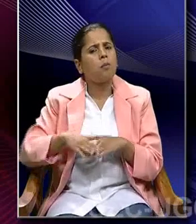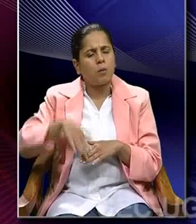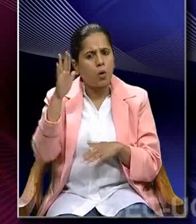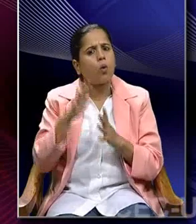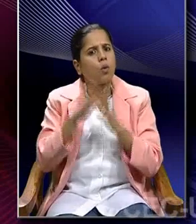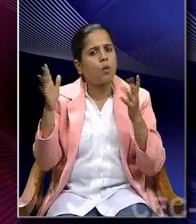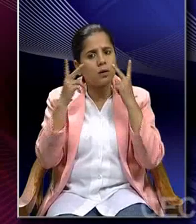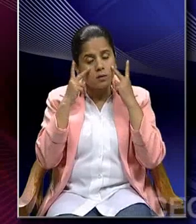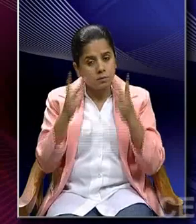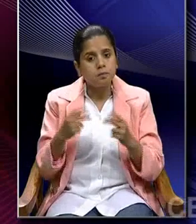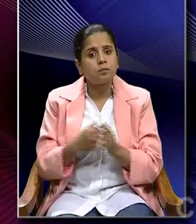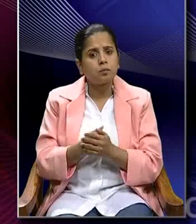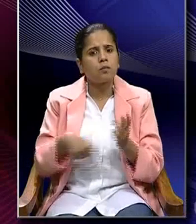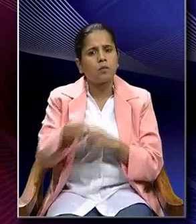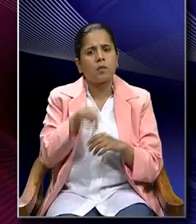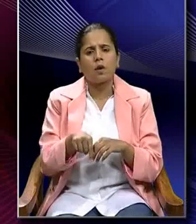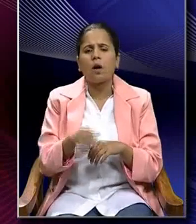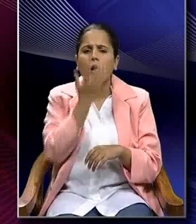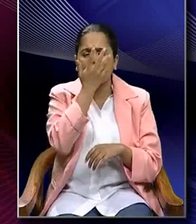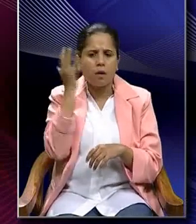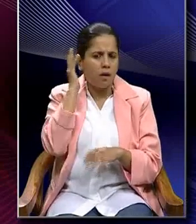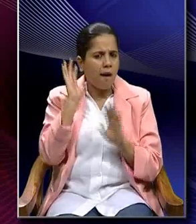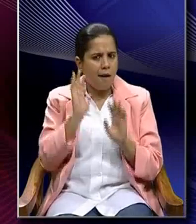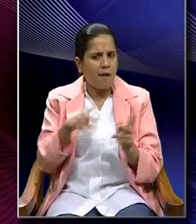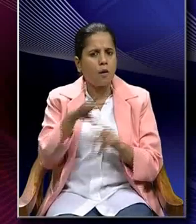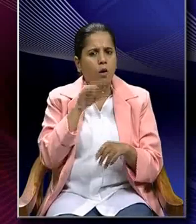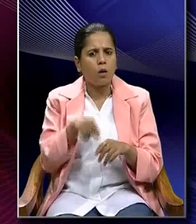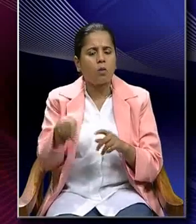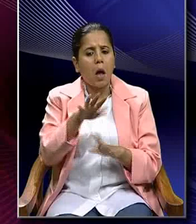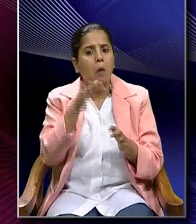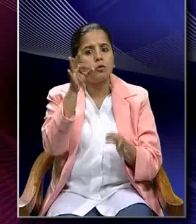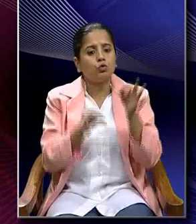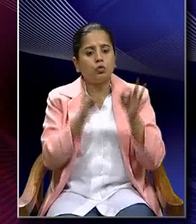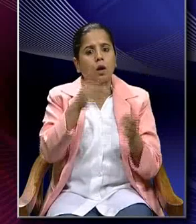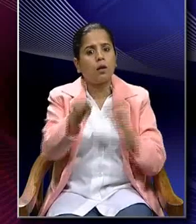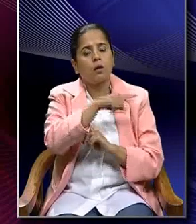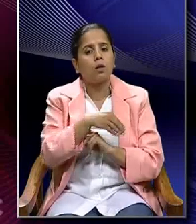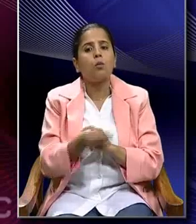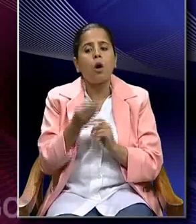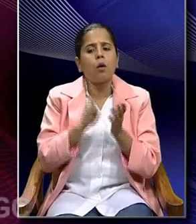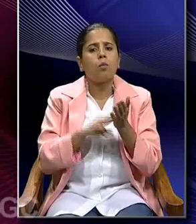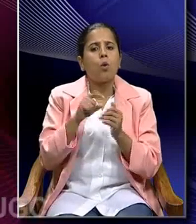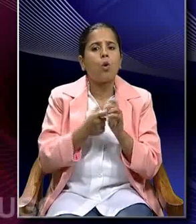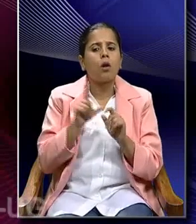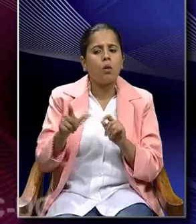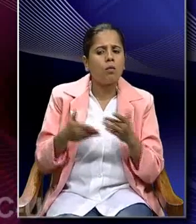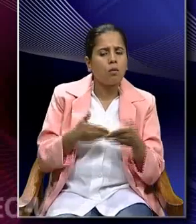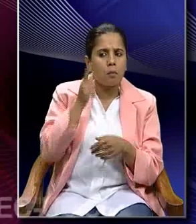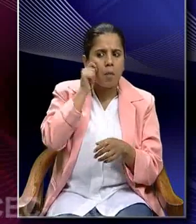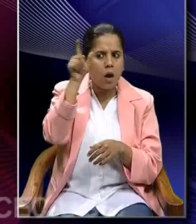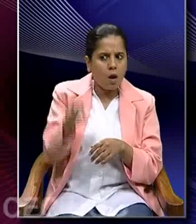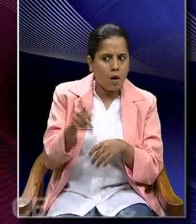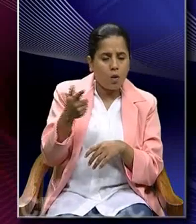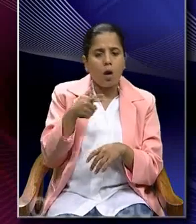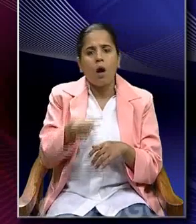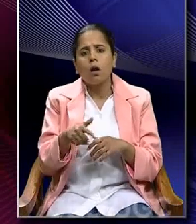has very kind of double standards about how they will judge the moral character of men as against